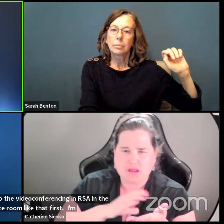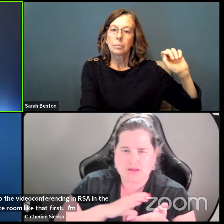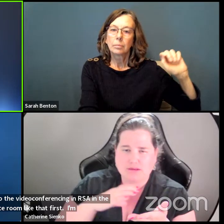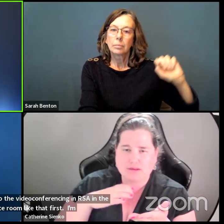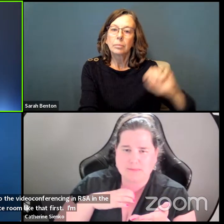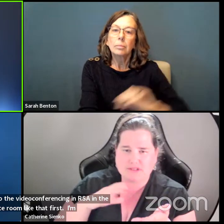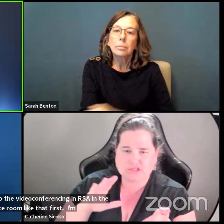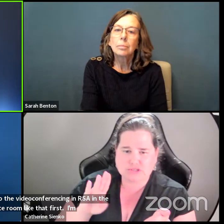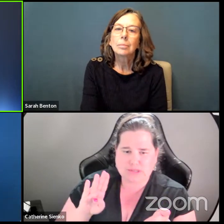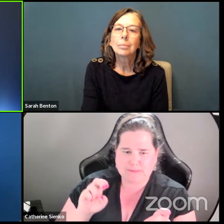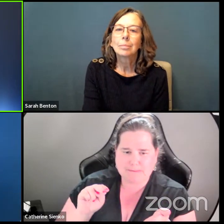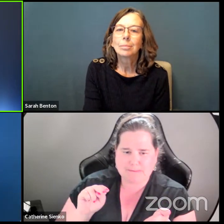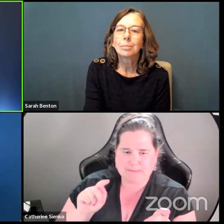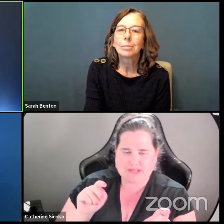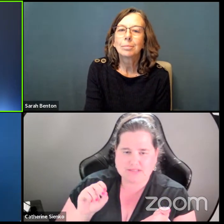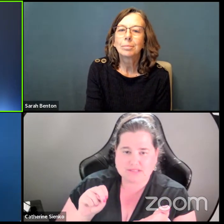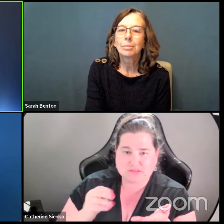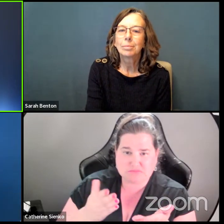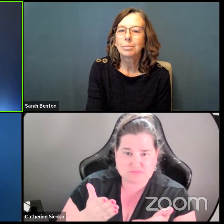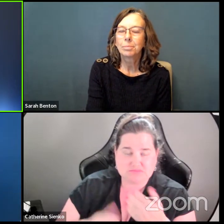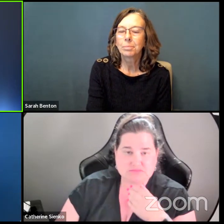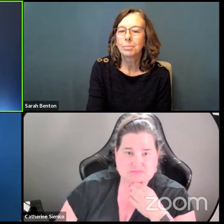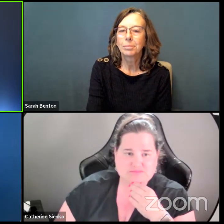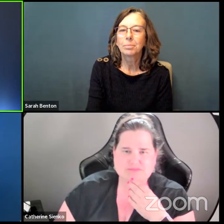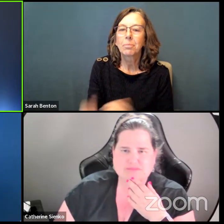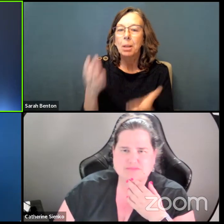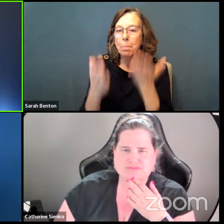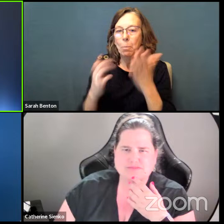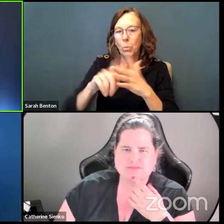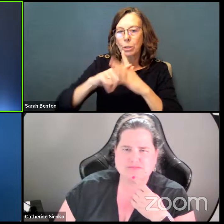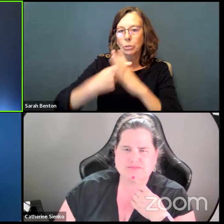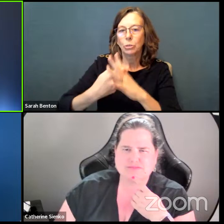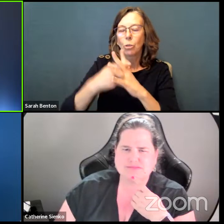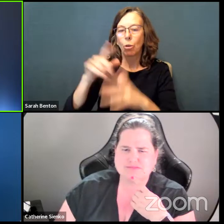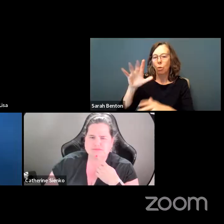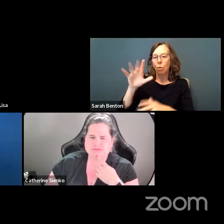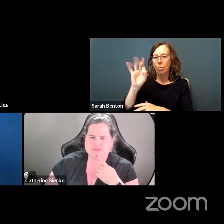All right, and Commissioner Benton?